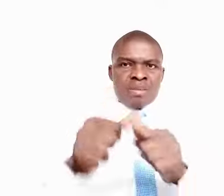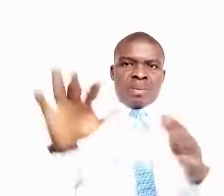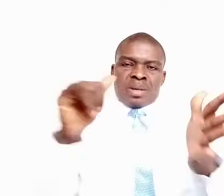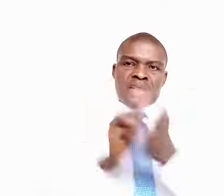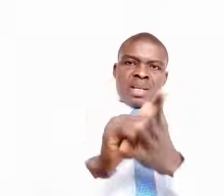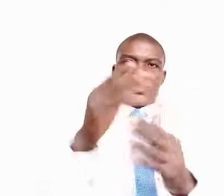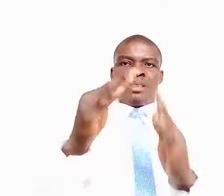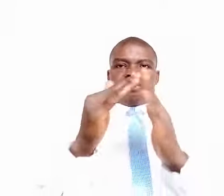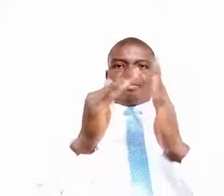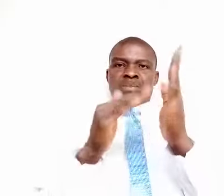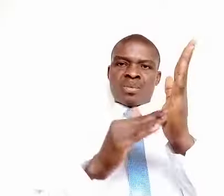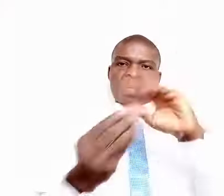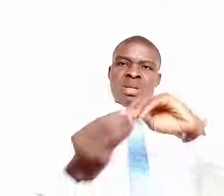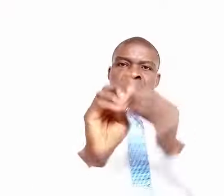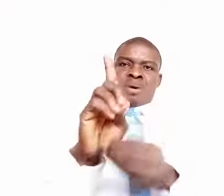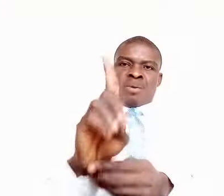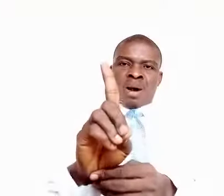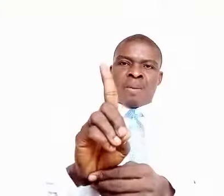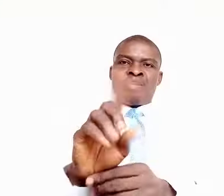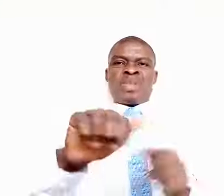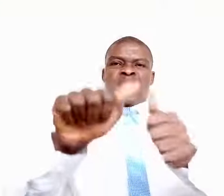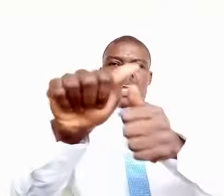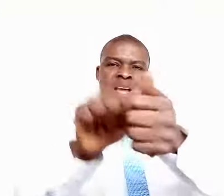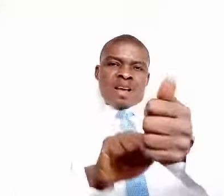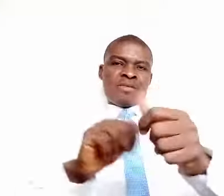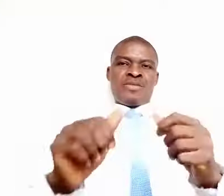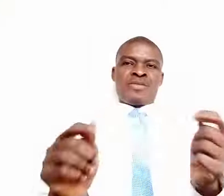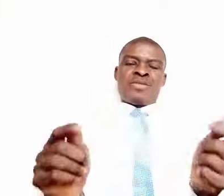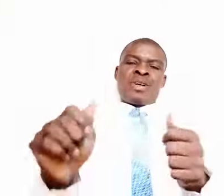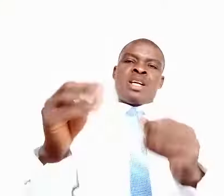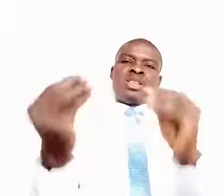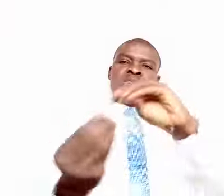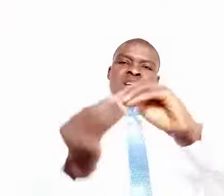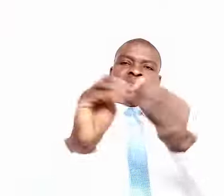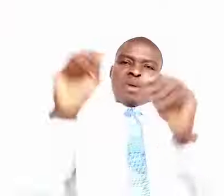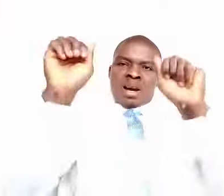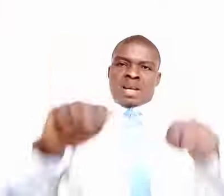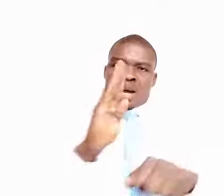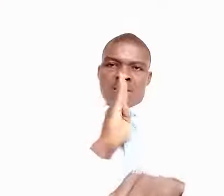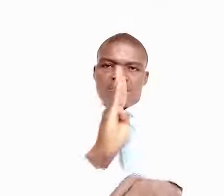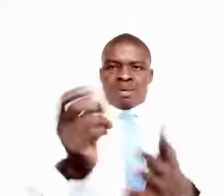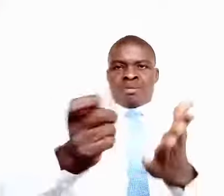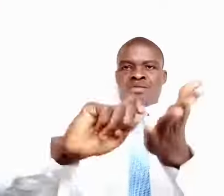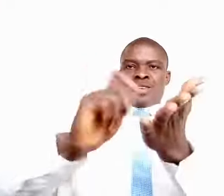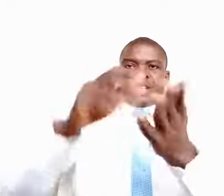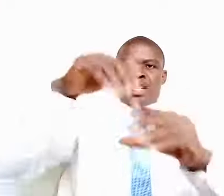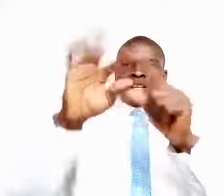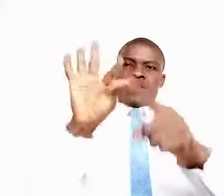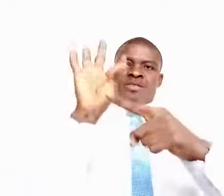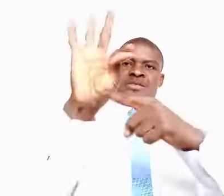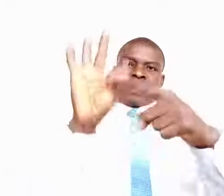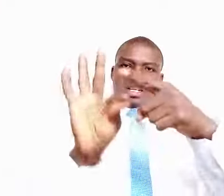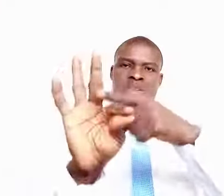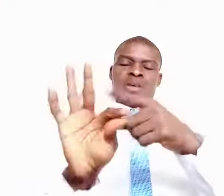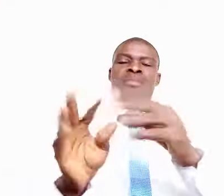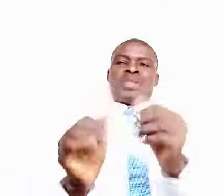following. 1. Every natural number can be written as a fraction, in which 1 is the